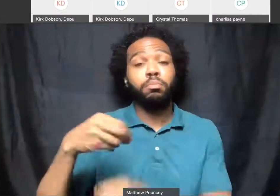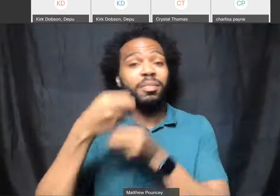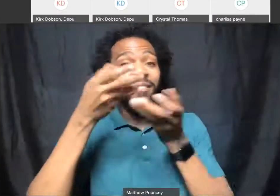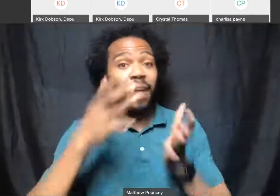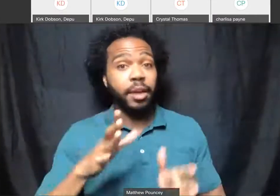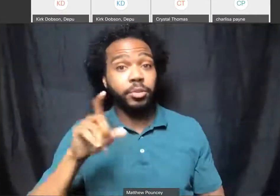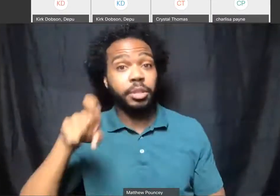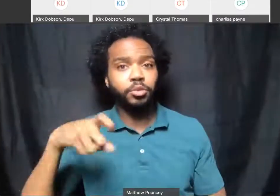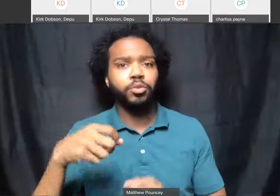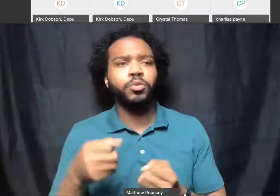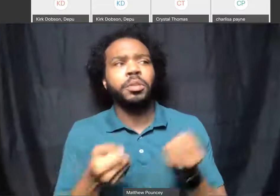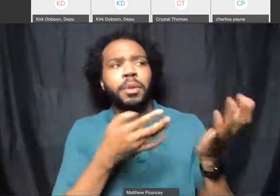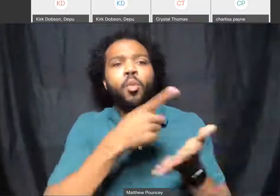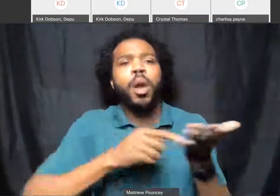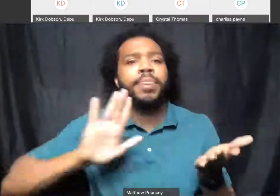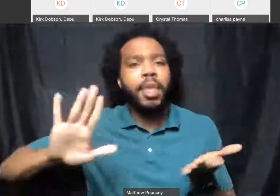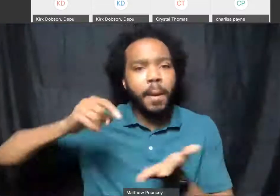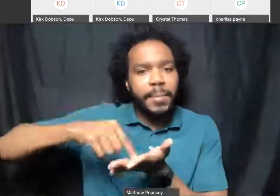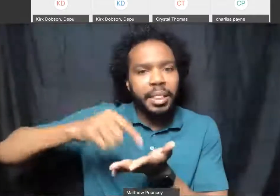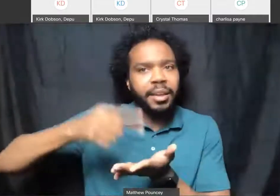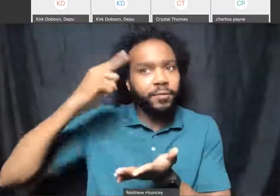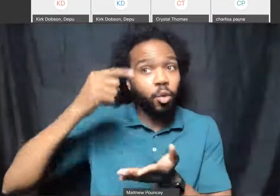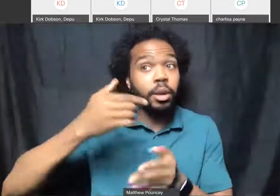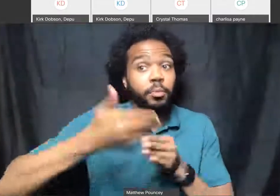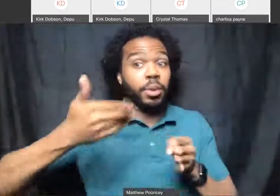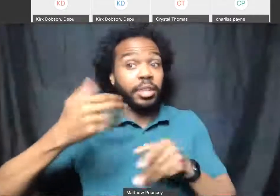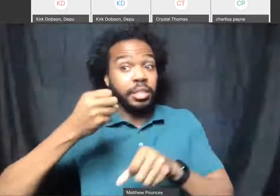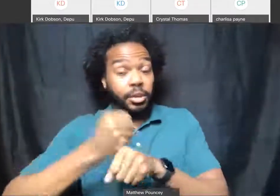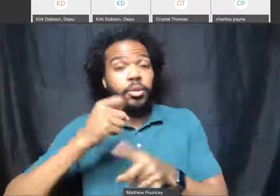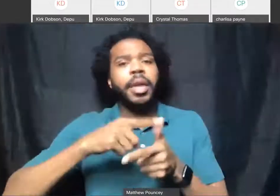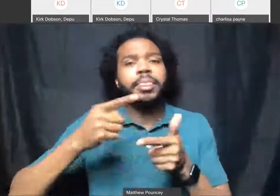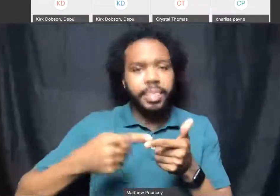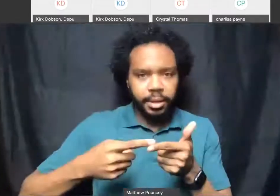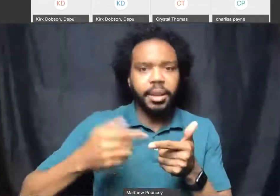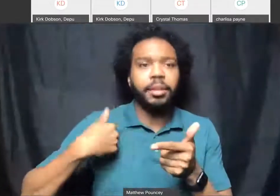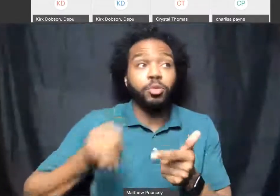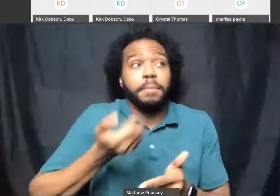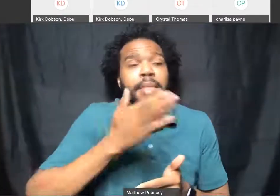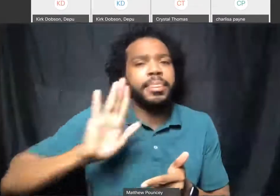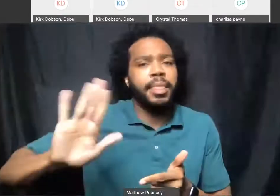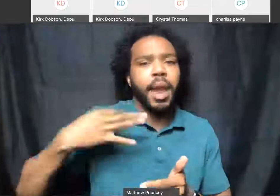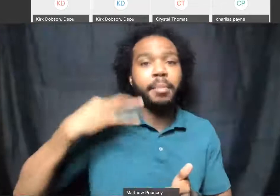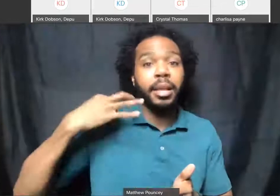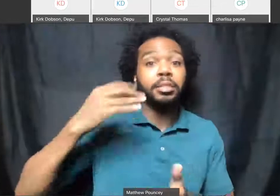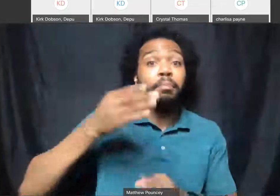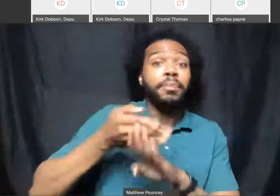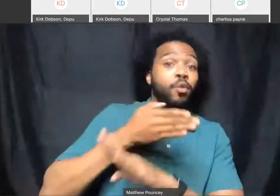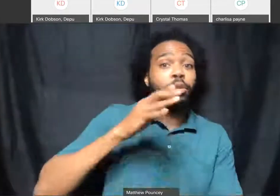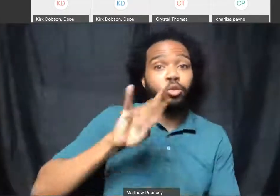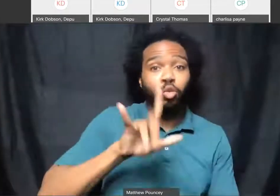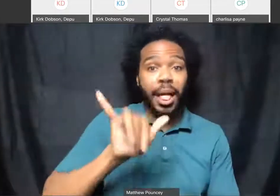been from the prior year, and then had to submit applications by July 20th, and they're eligible to get those payments from